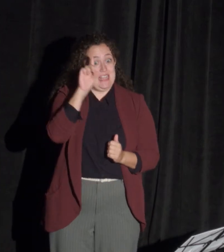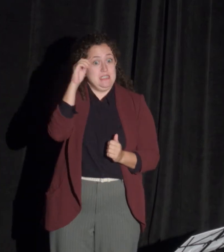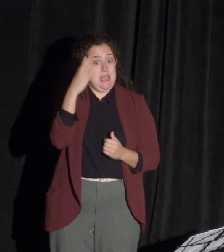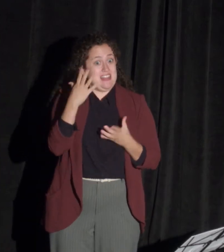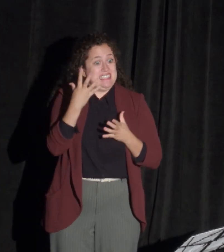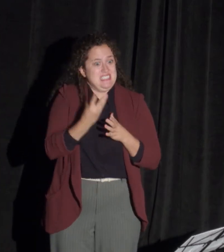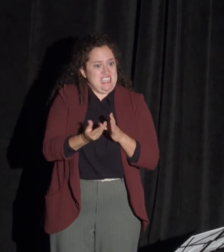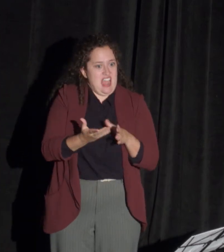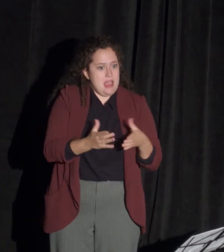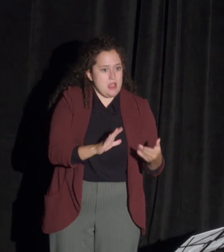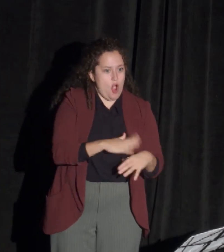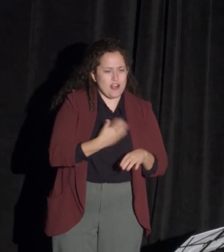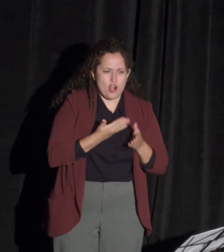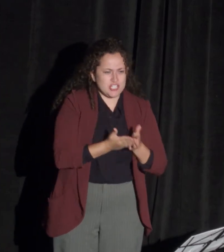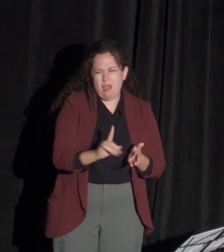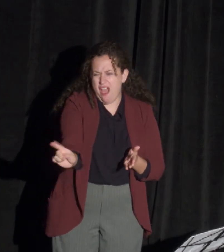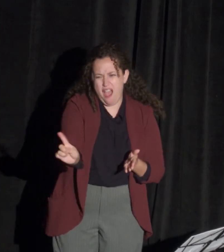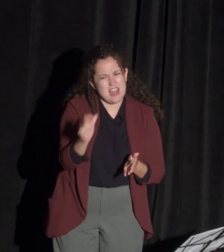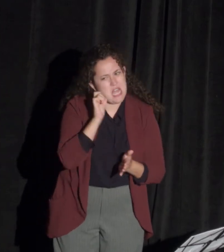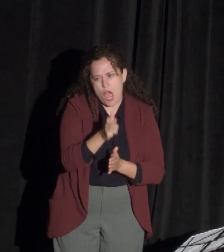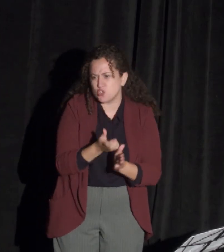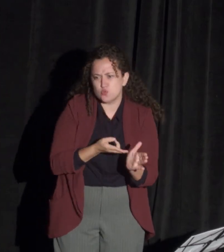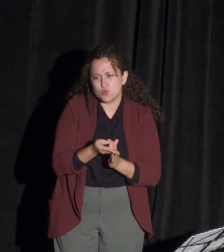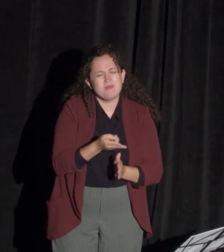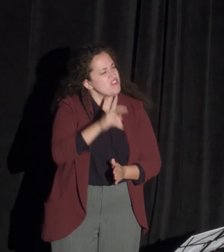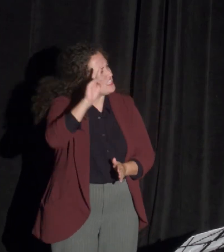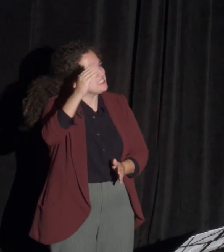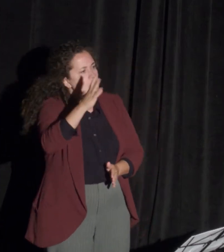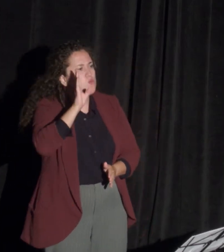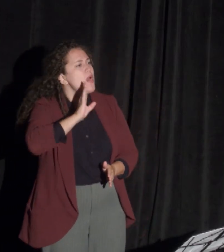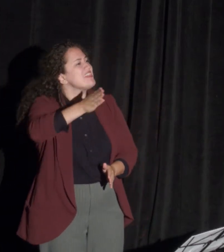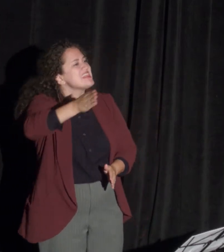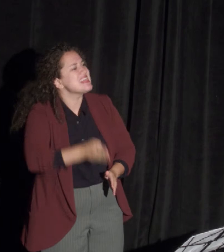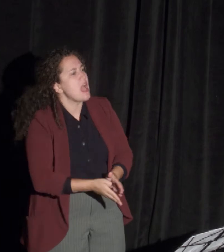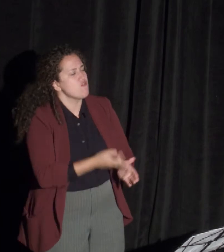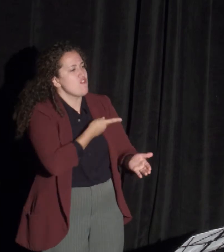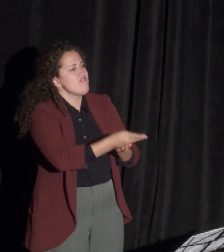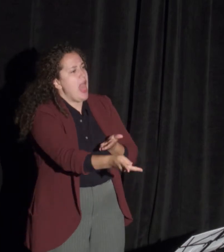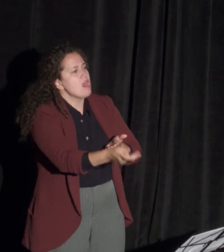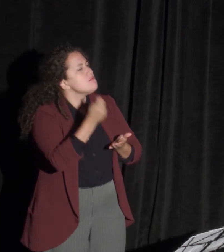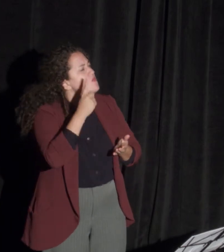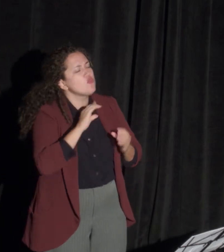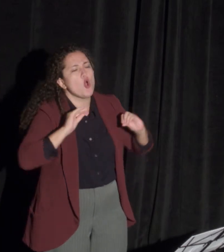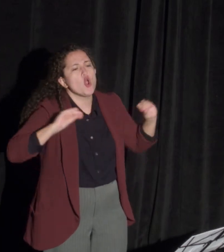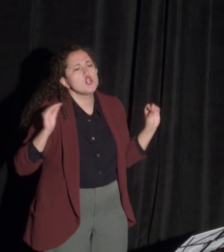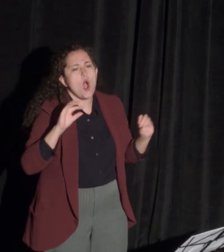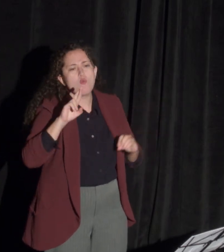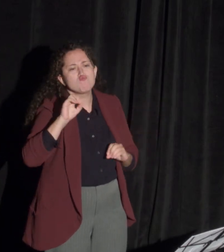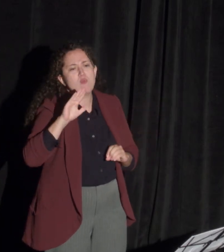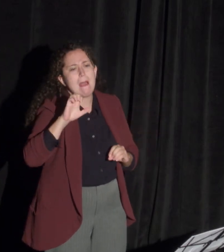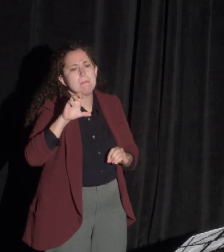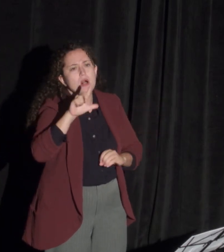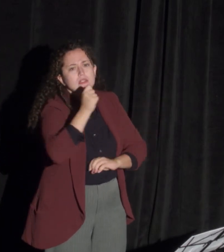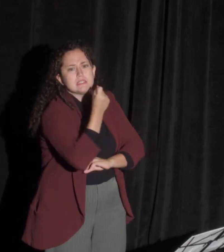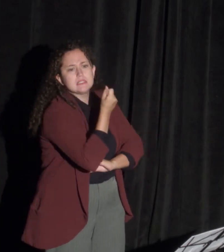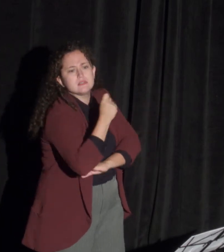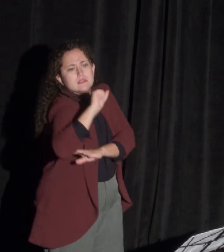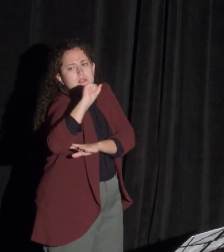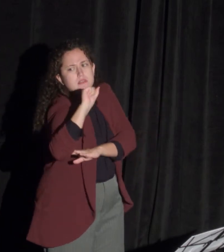The sun will never fail, and there are no rebels. There are absolutely no rebels. Are any of you